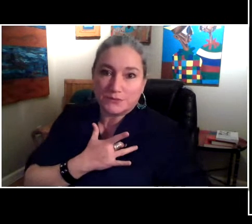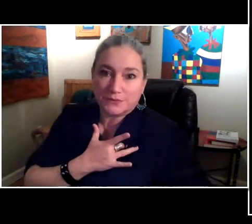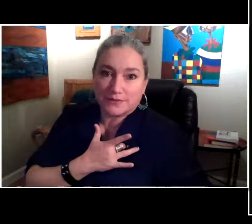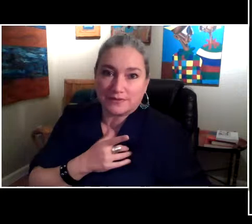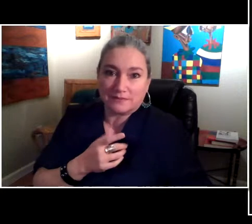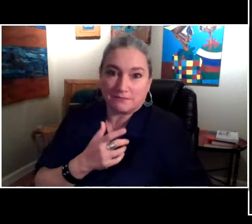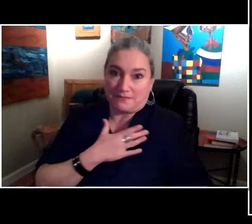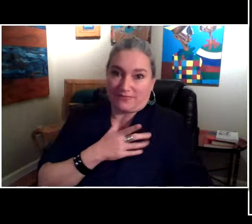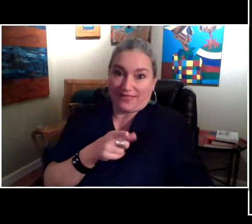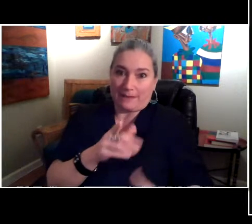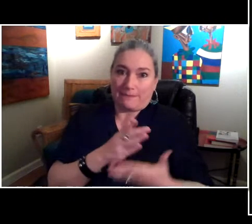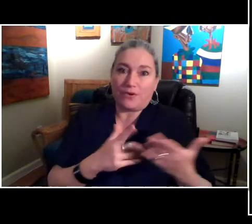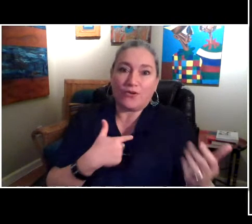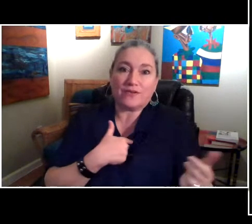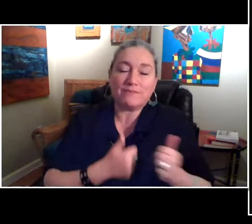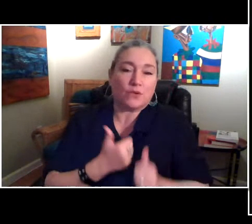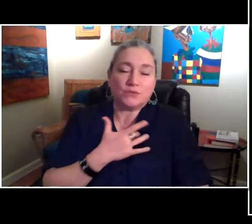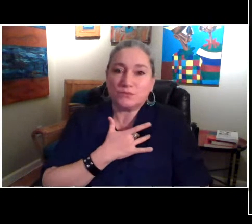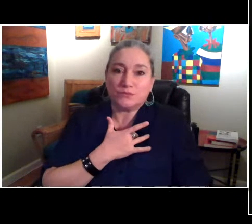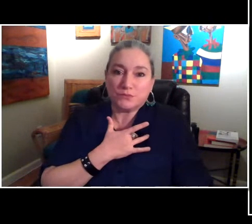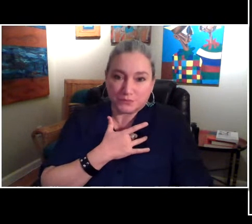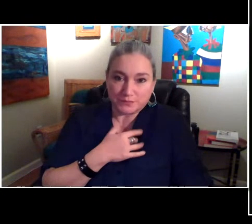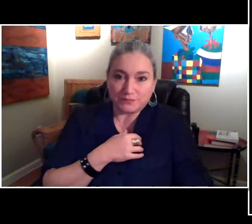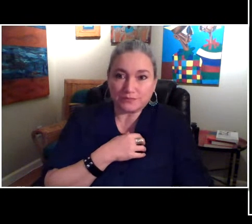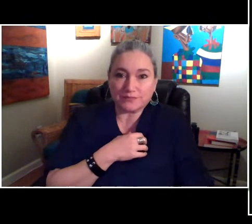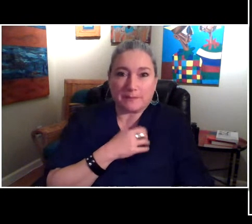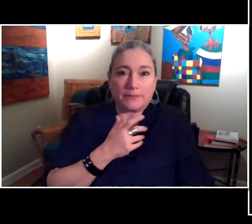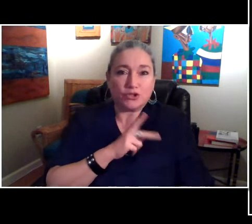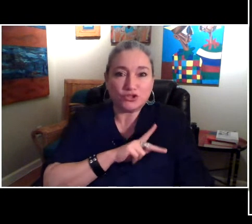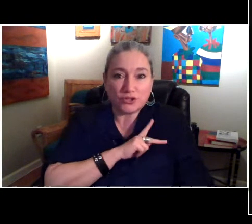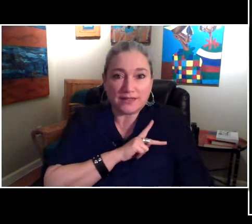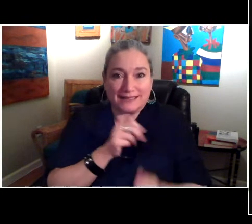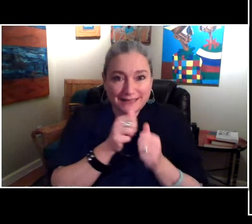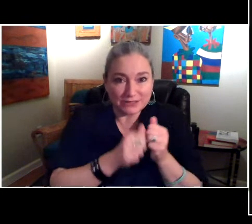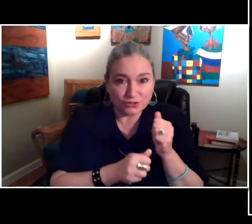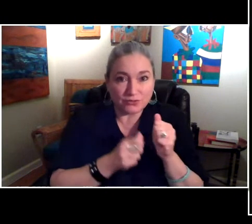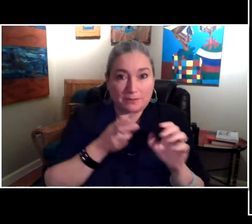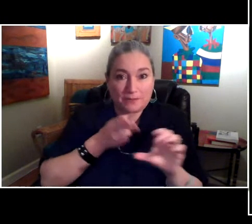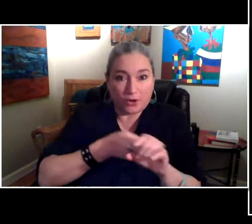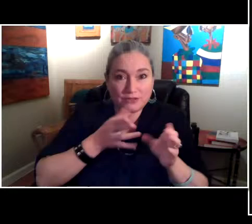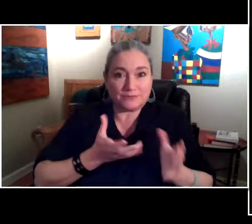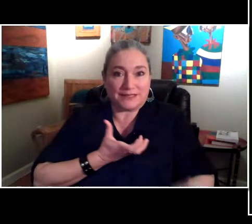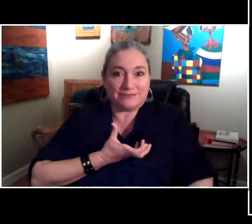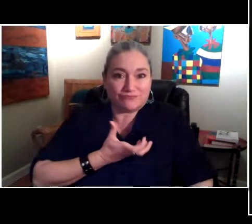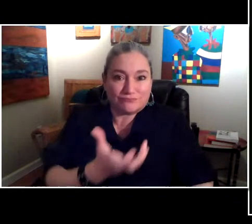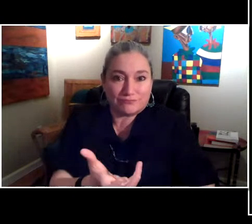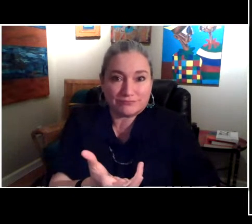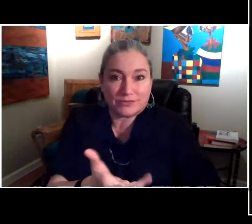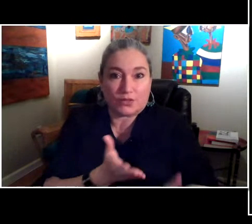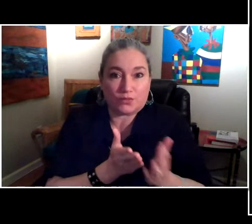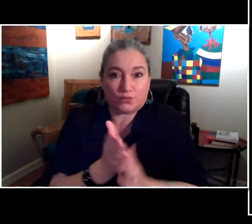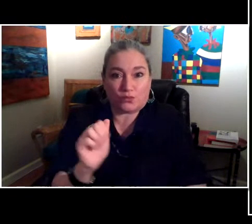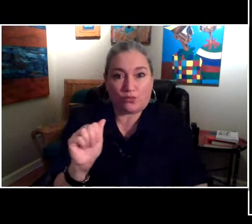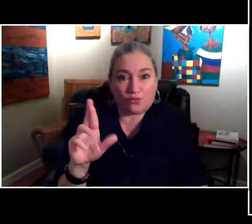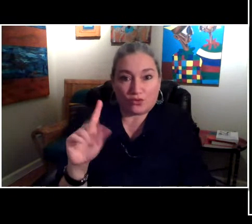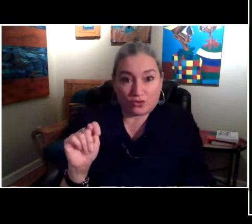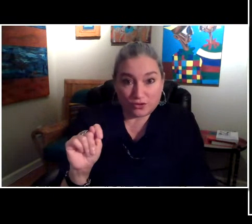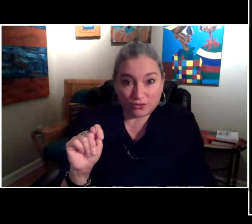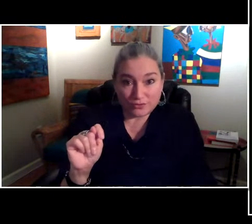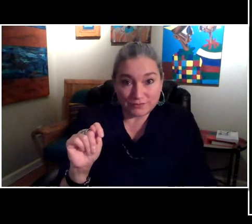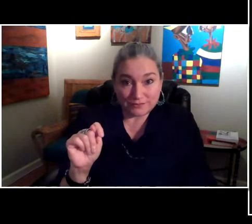Our next finding was within resistance art, which this was the most powerful and touching and